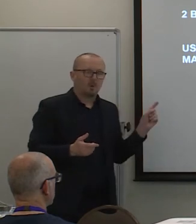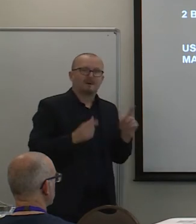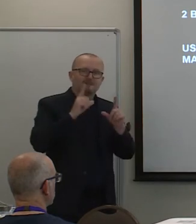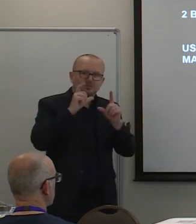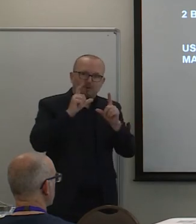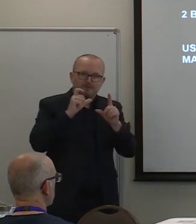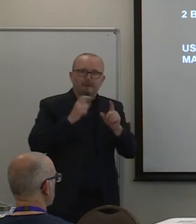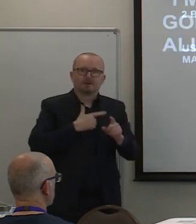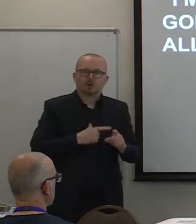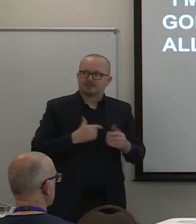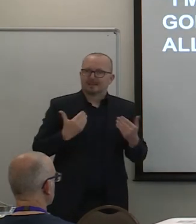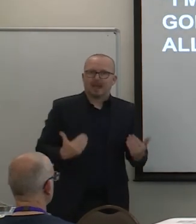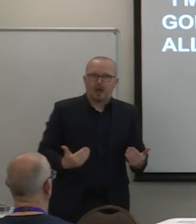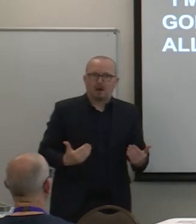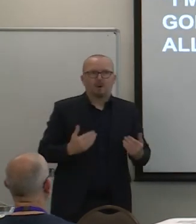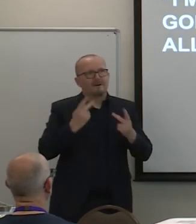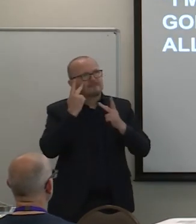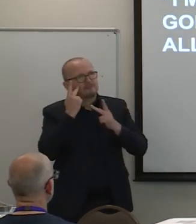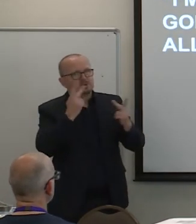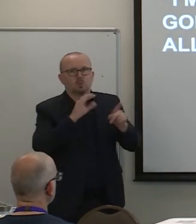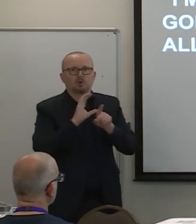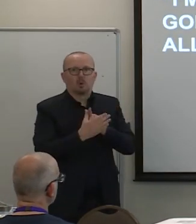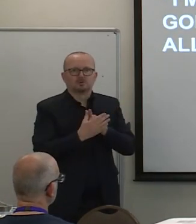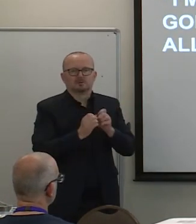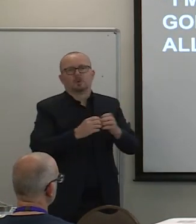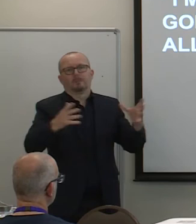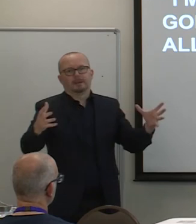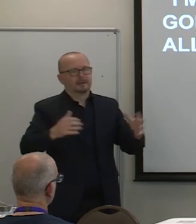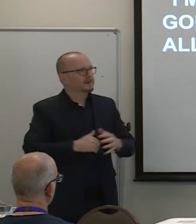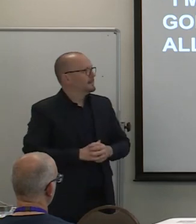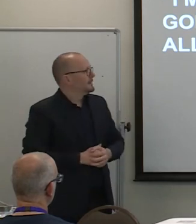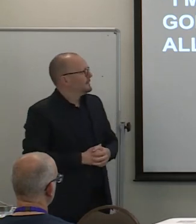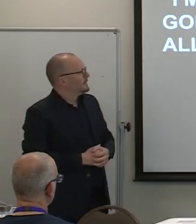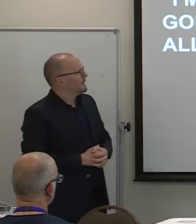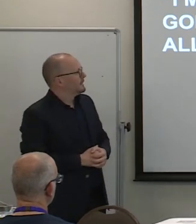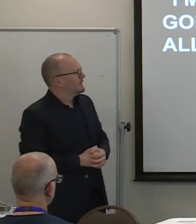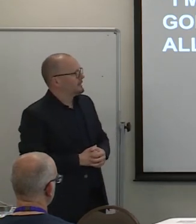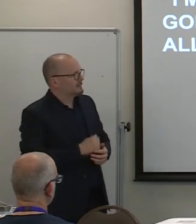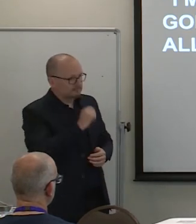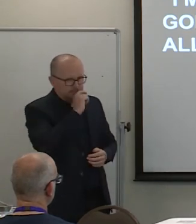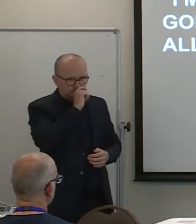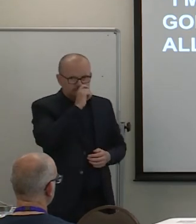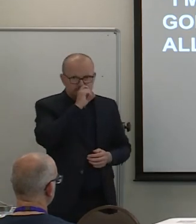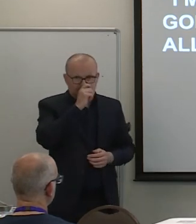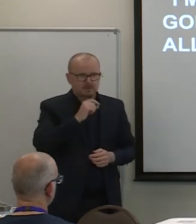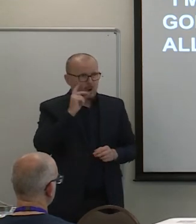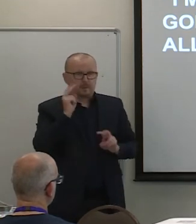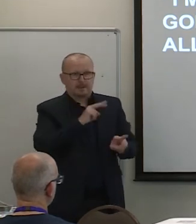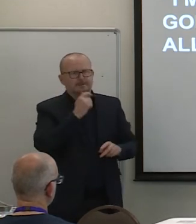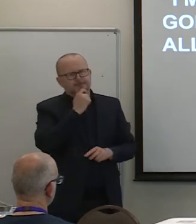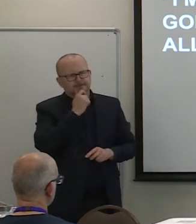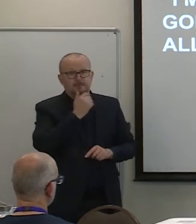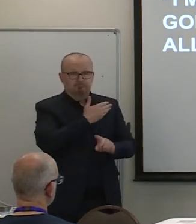think. And so as I look at all this sort of stuff, I sit there and go, digitization's been a really big deal, right?